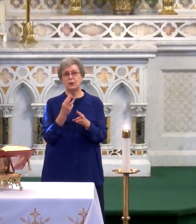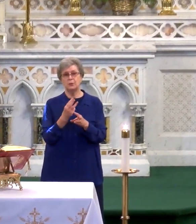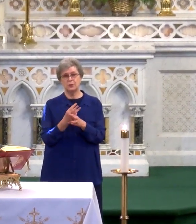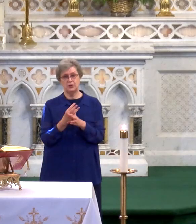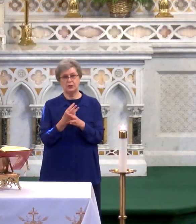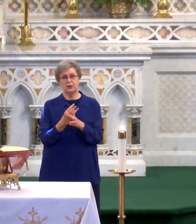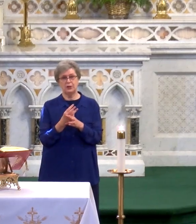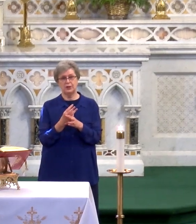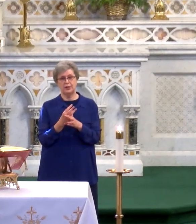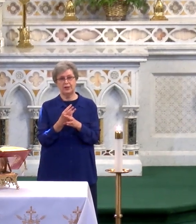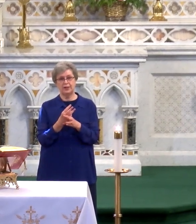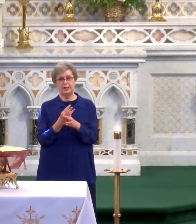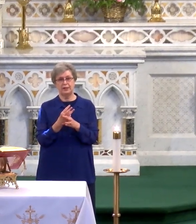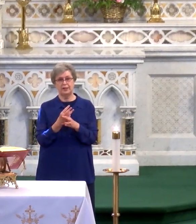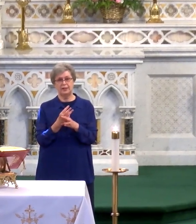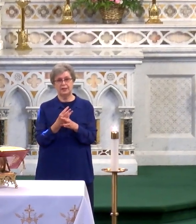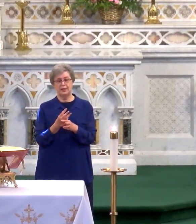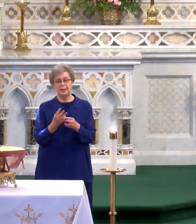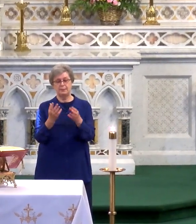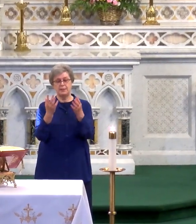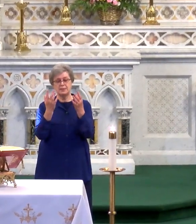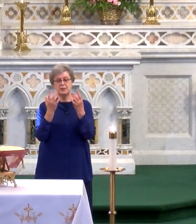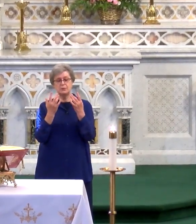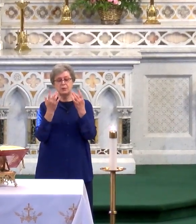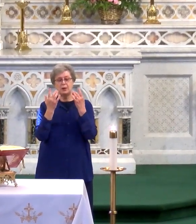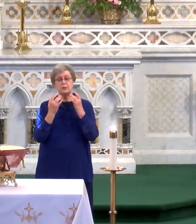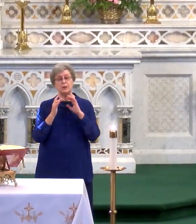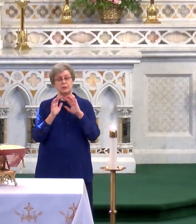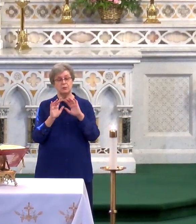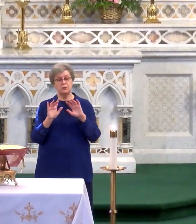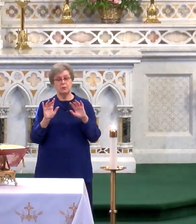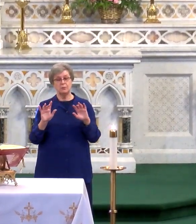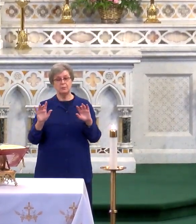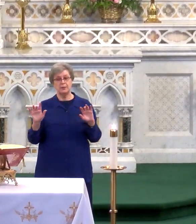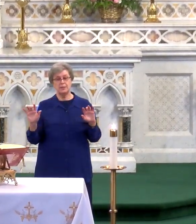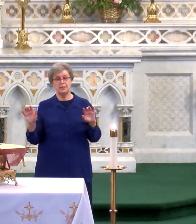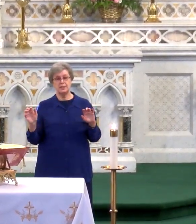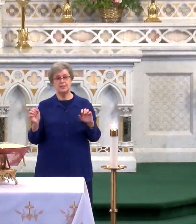the world, miserere